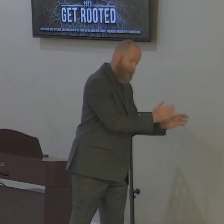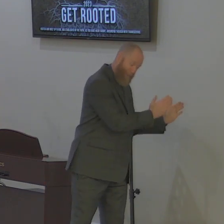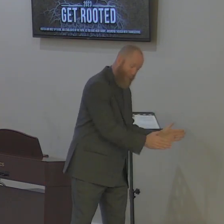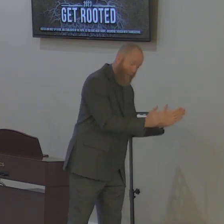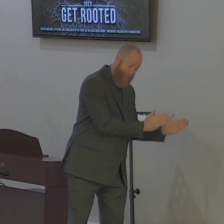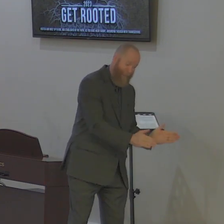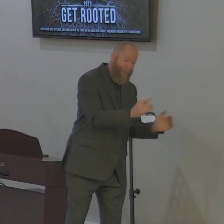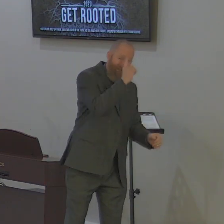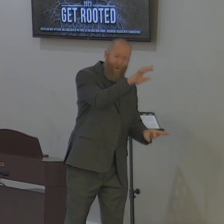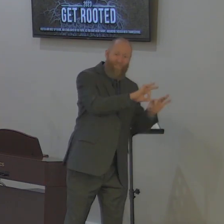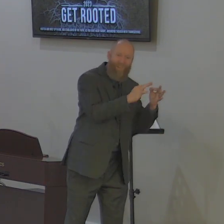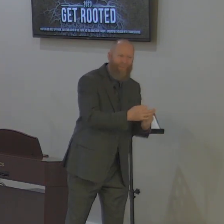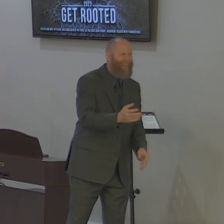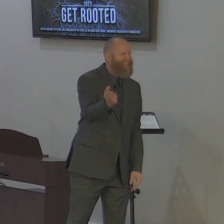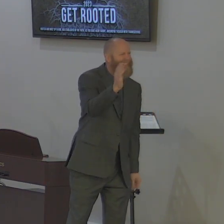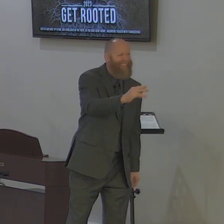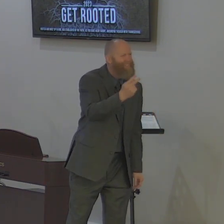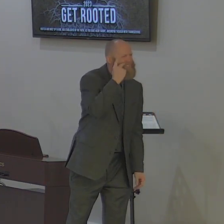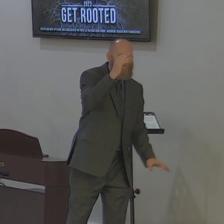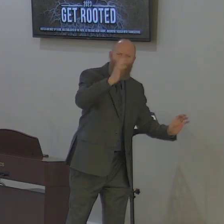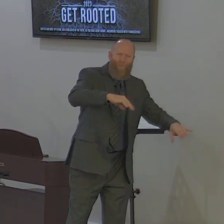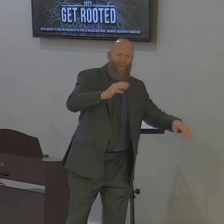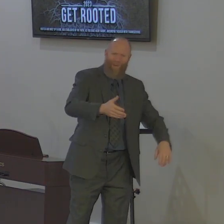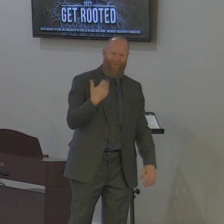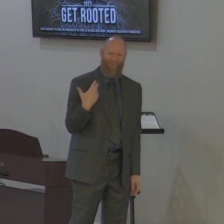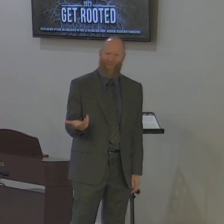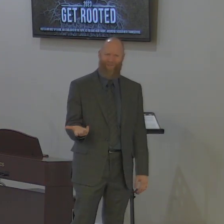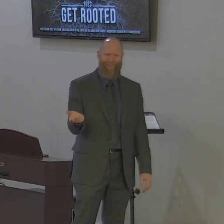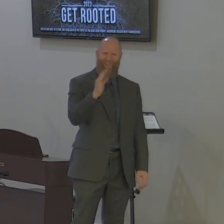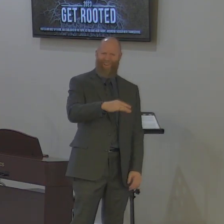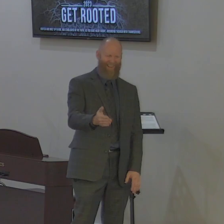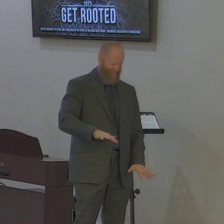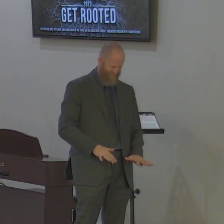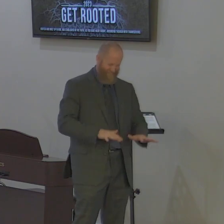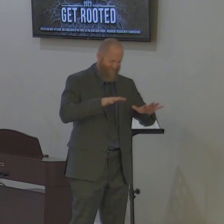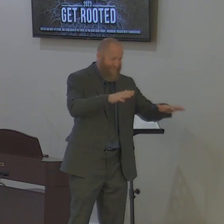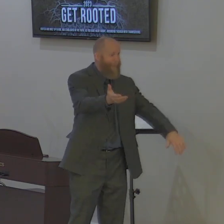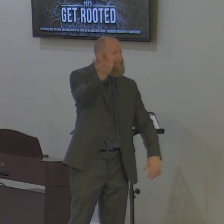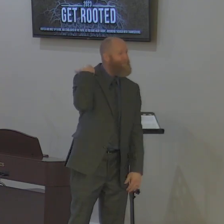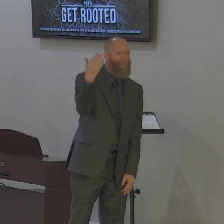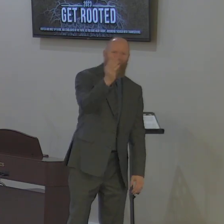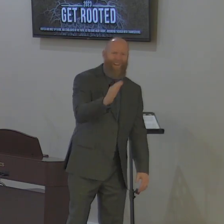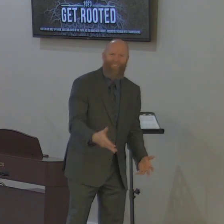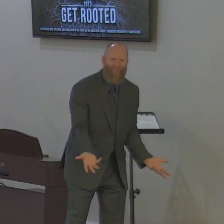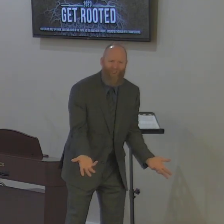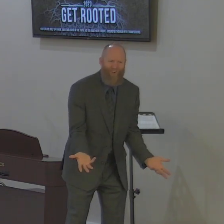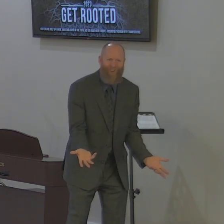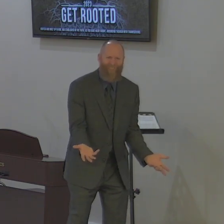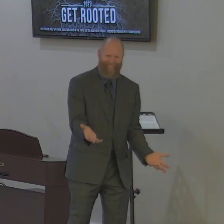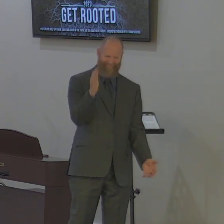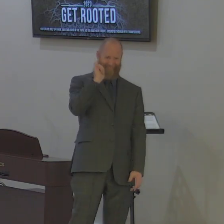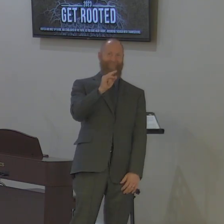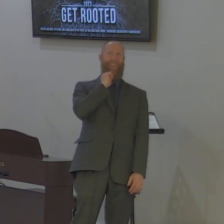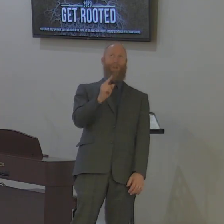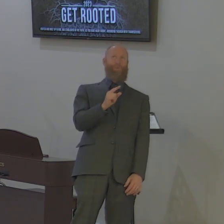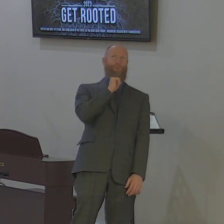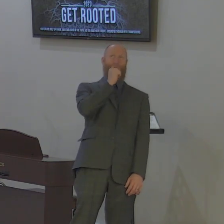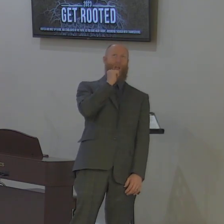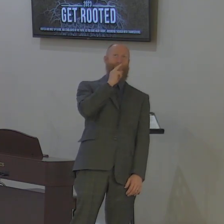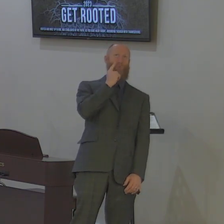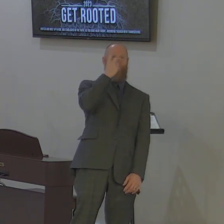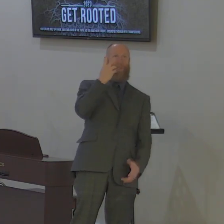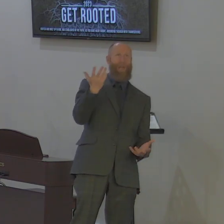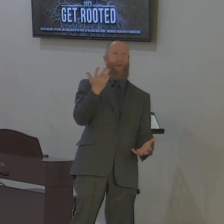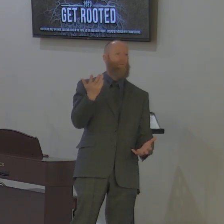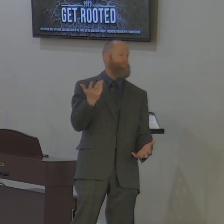never happened, that seemed outlandish and seemed like a fairy tale, but the whole